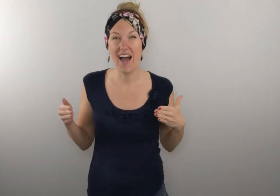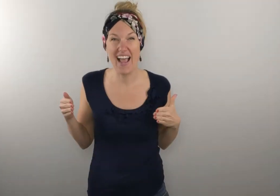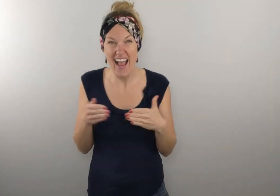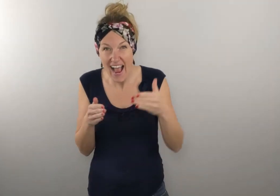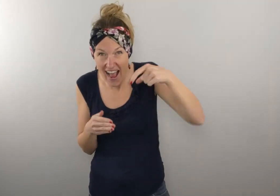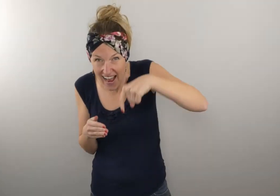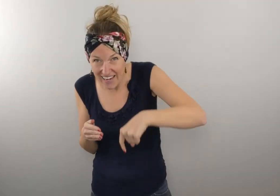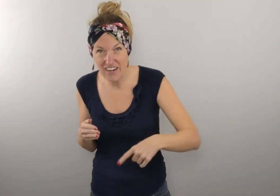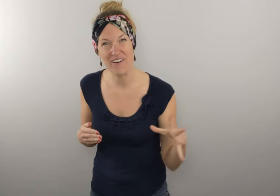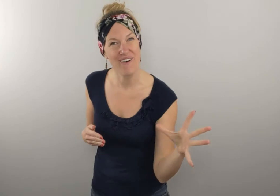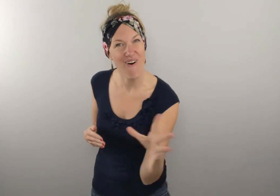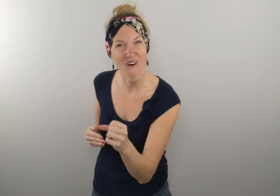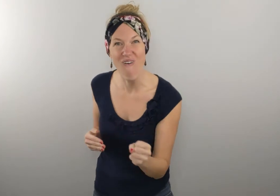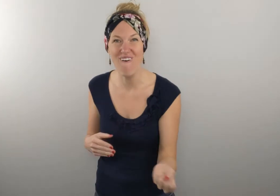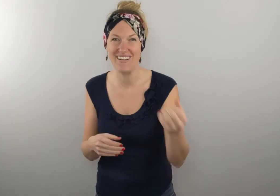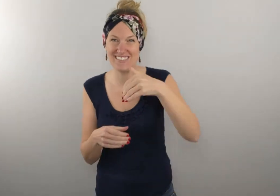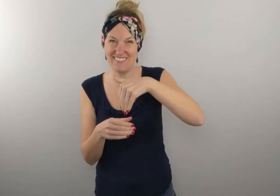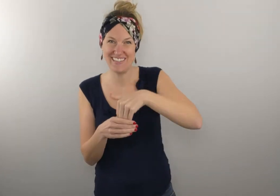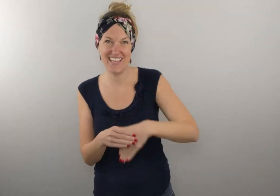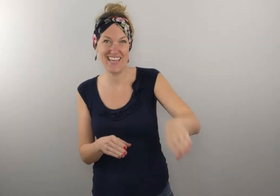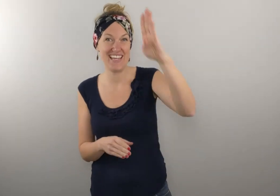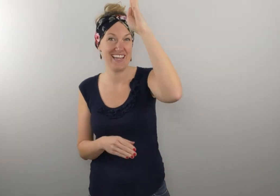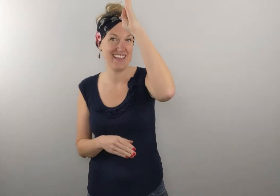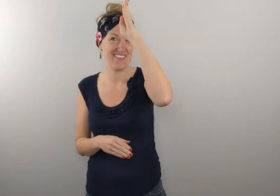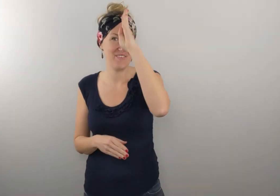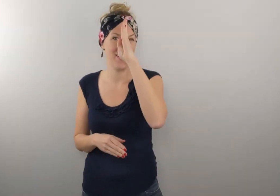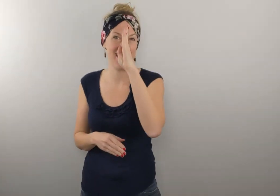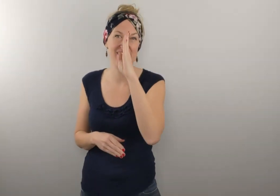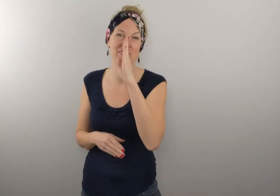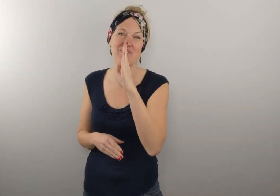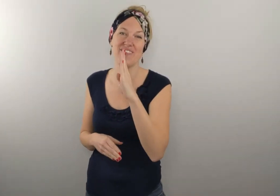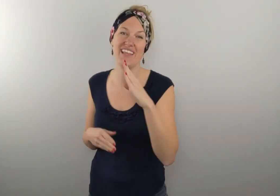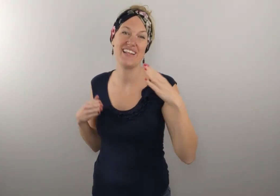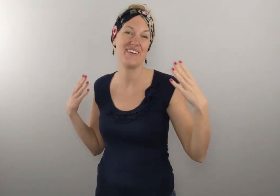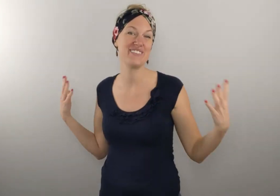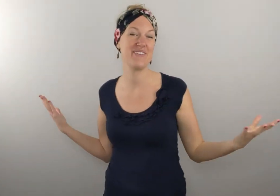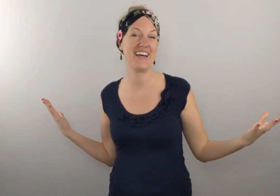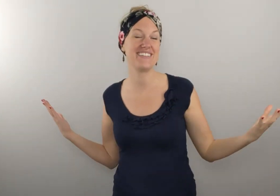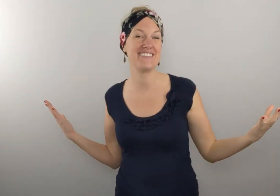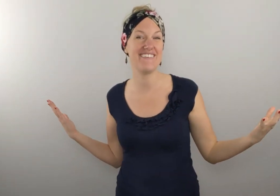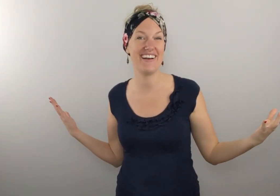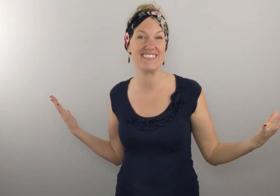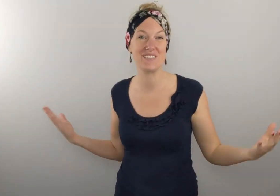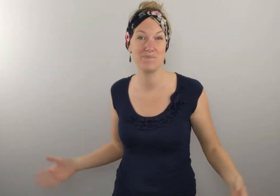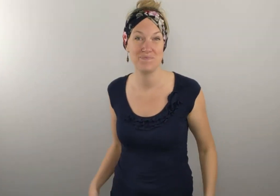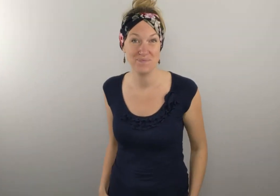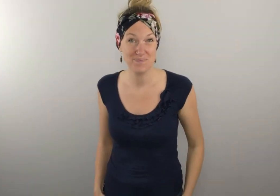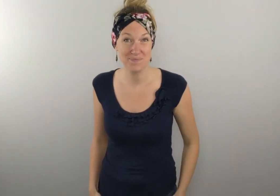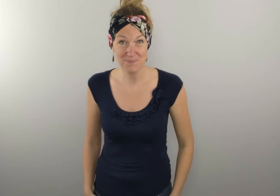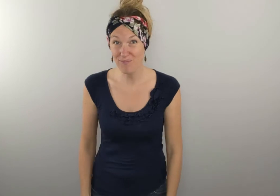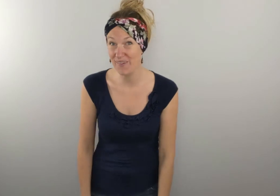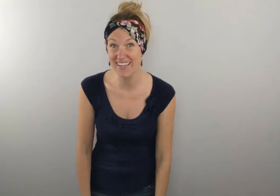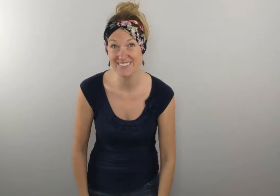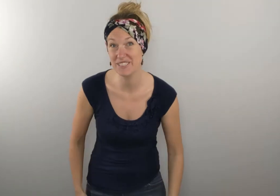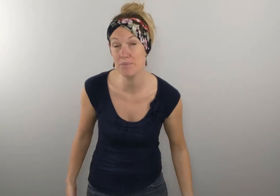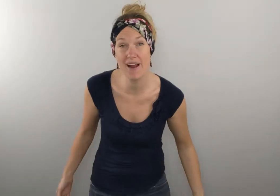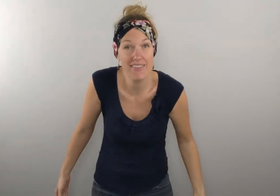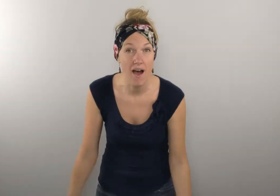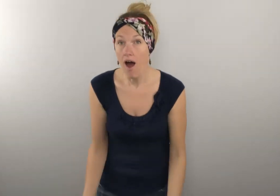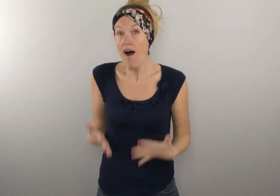My anchor holds within the veil. And then it goes back to the chorus. Okay, so deep